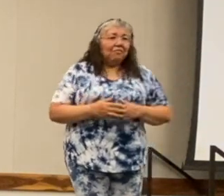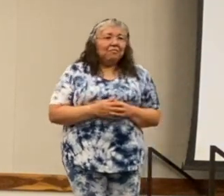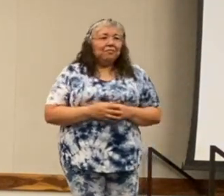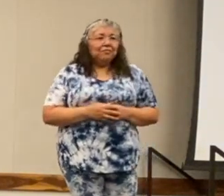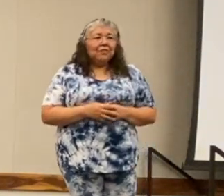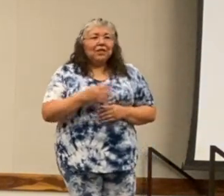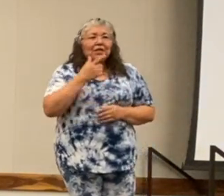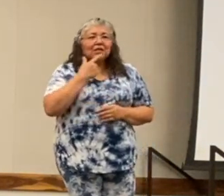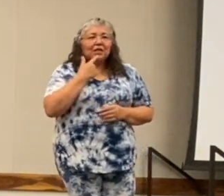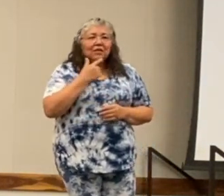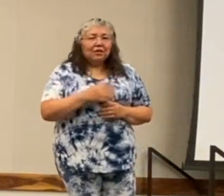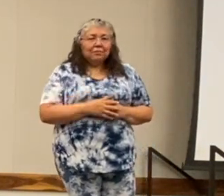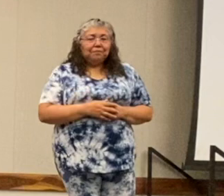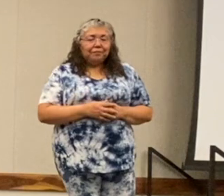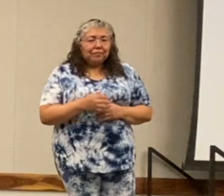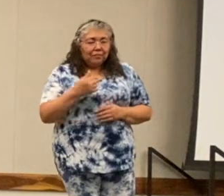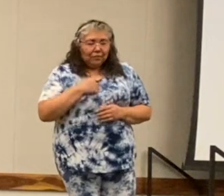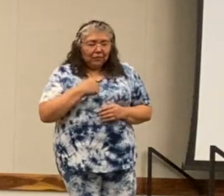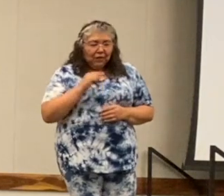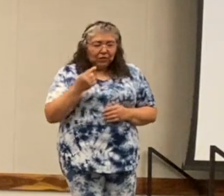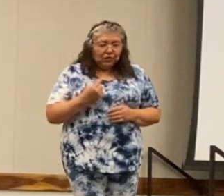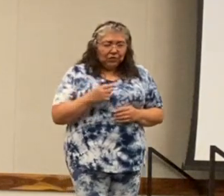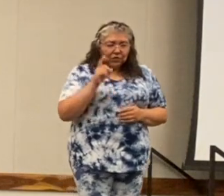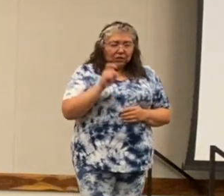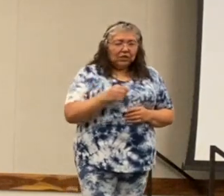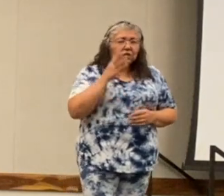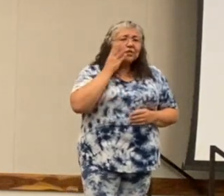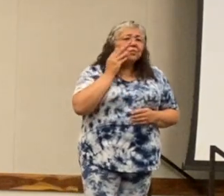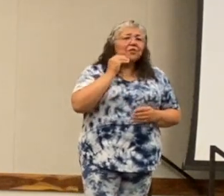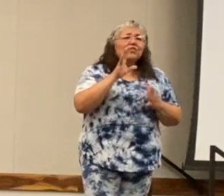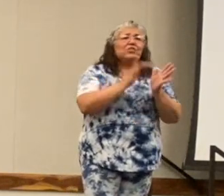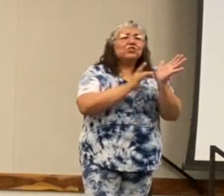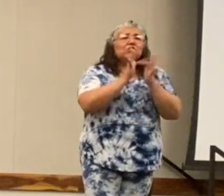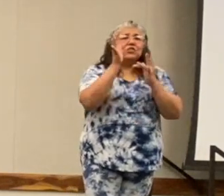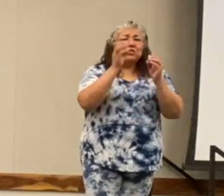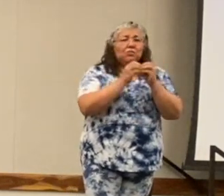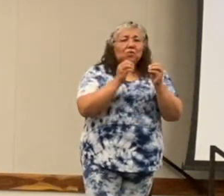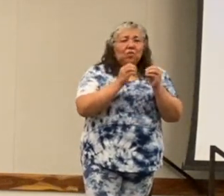Right? And he just says, I just need to experience Jesus more.